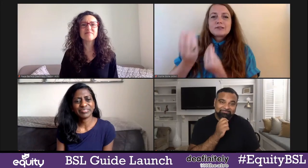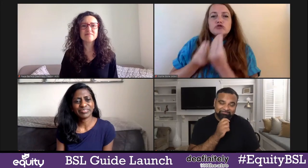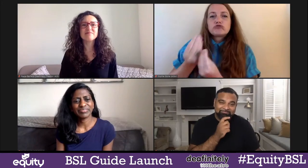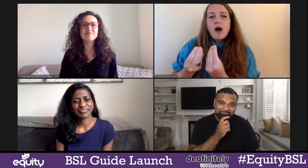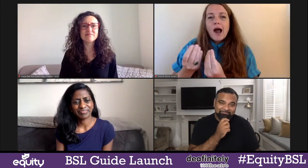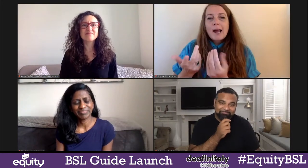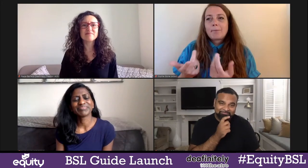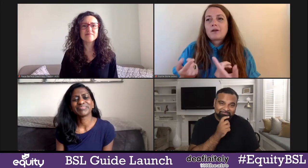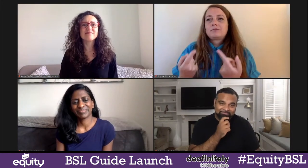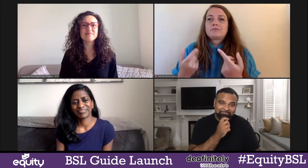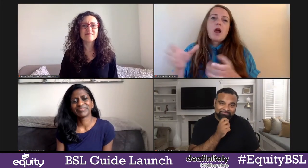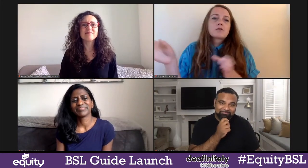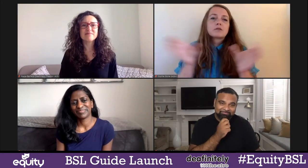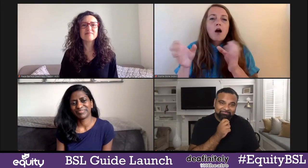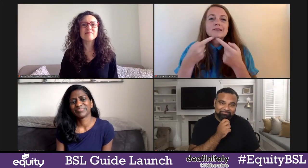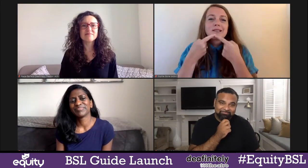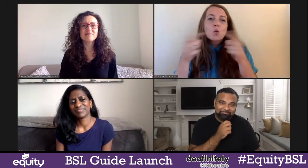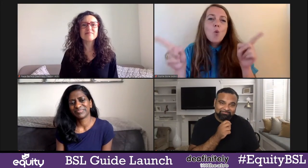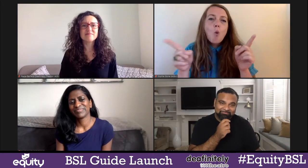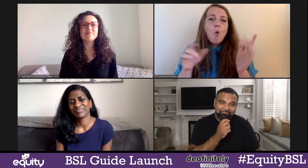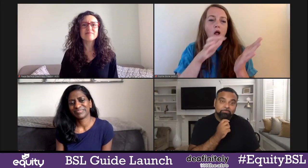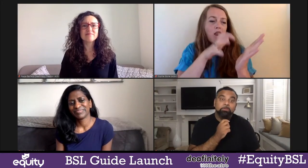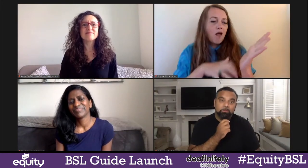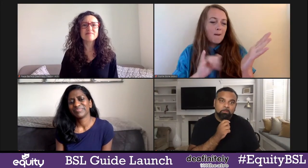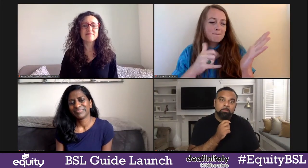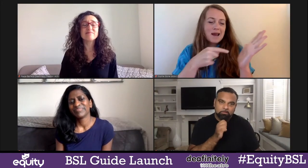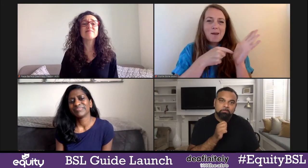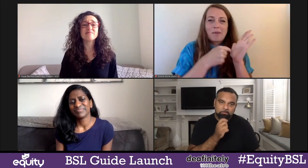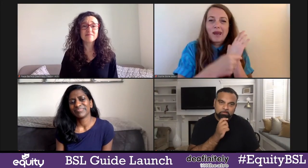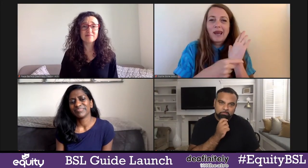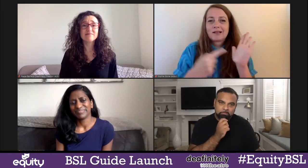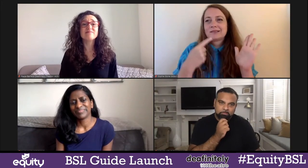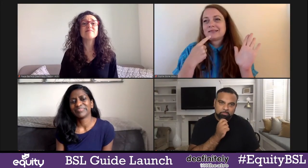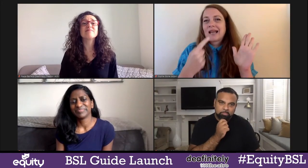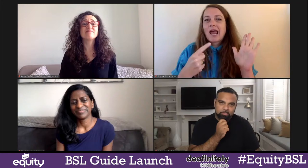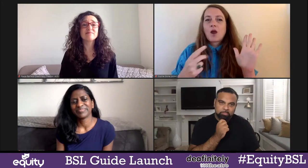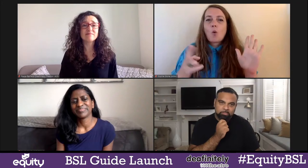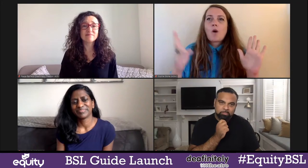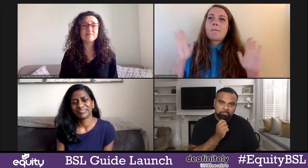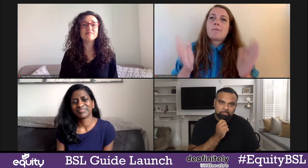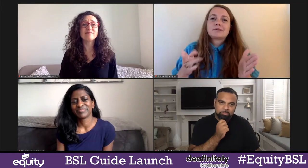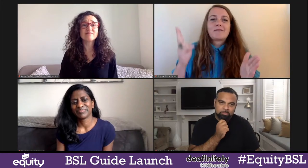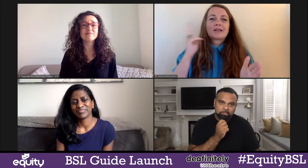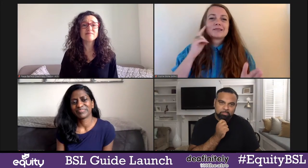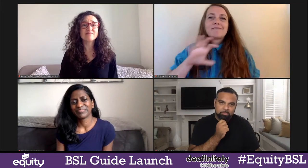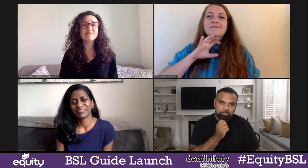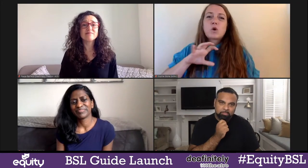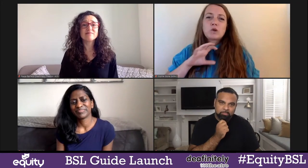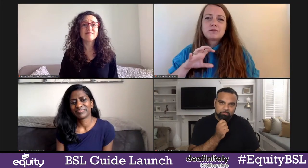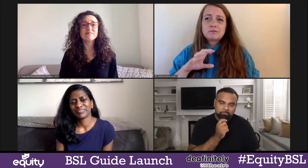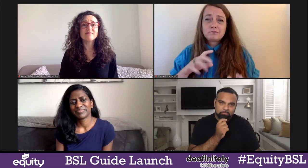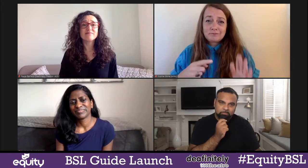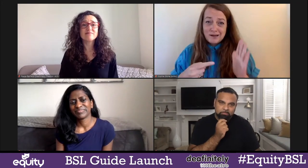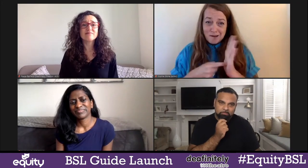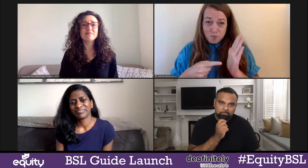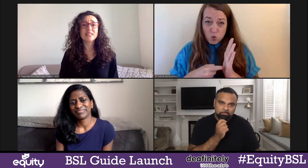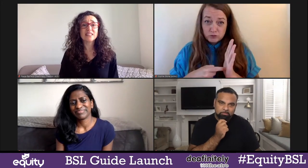they use, how they describe individuals in their casting calls. It may be that it might say, oh, you must have